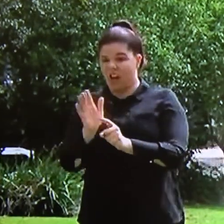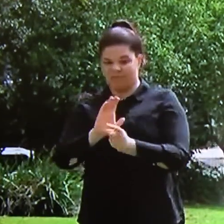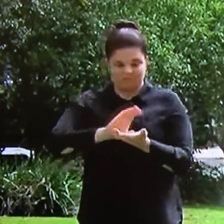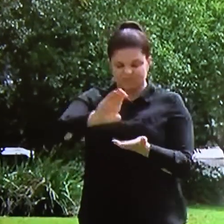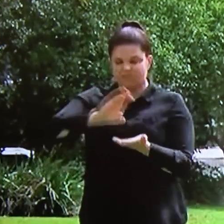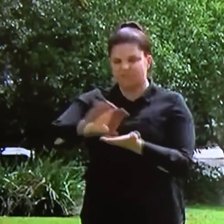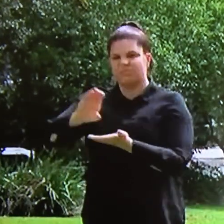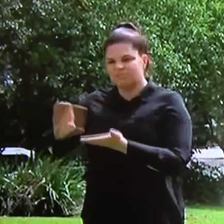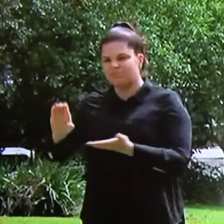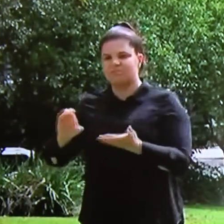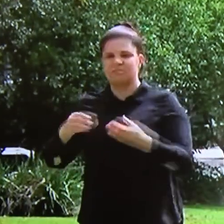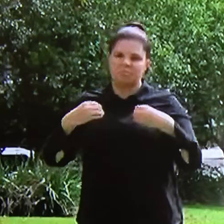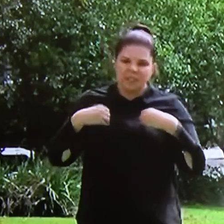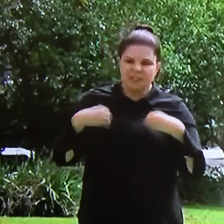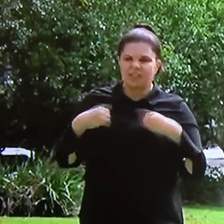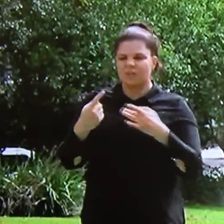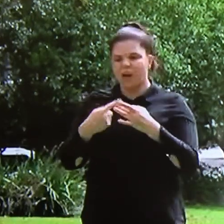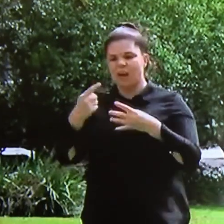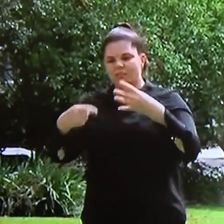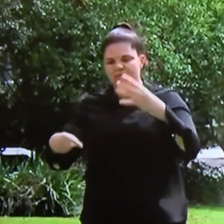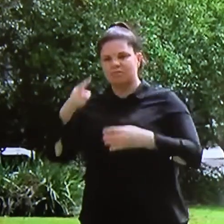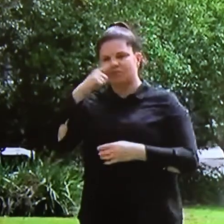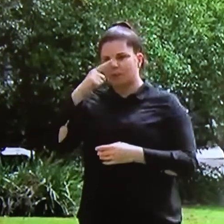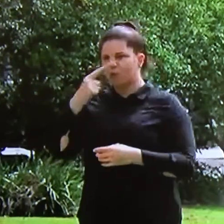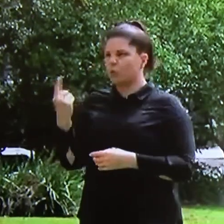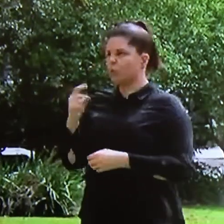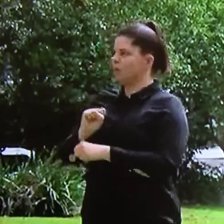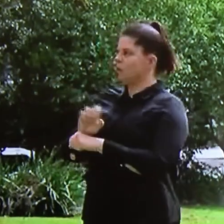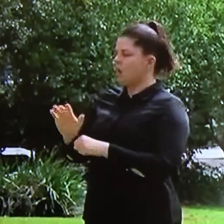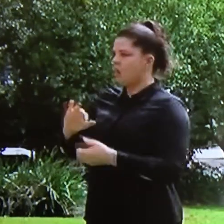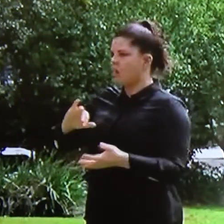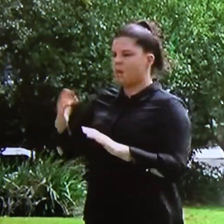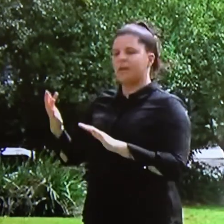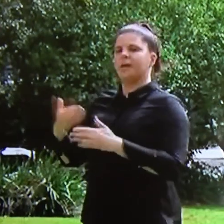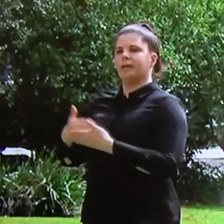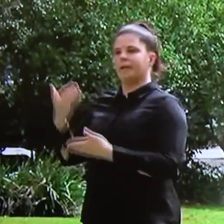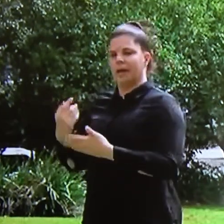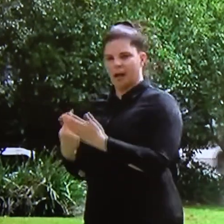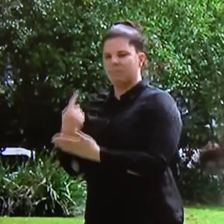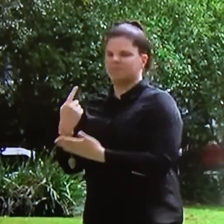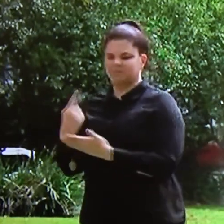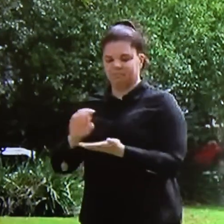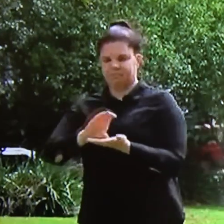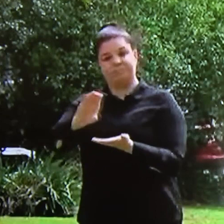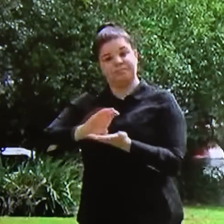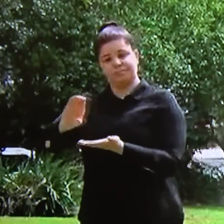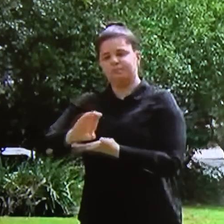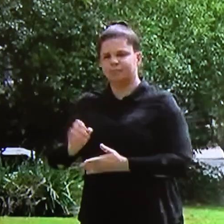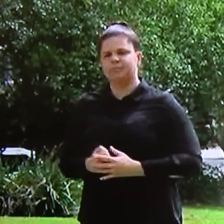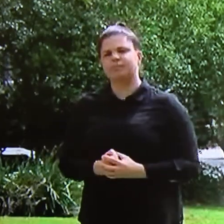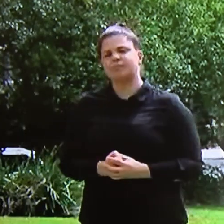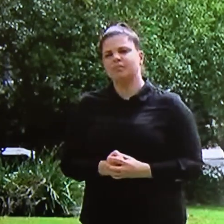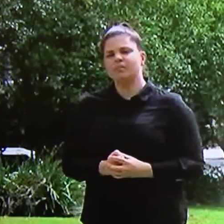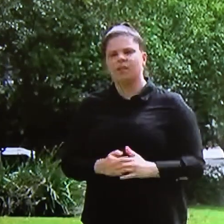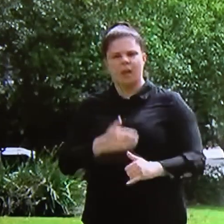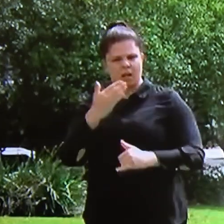and communities who are affected by COVID-19. I finally want to make the point that